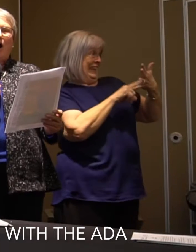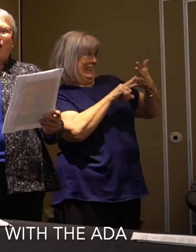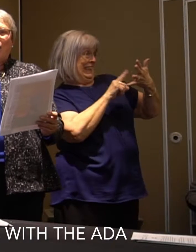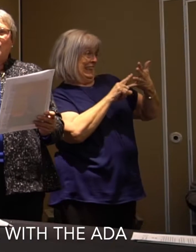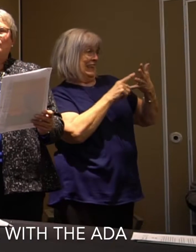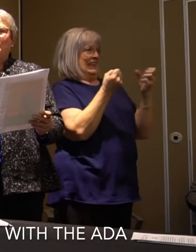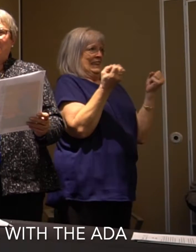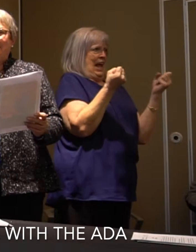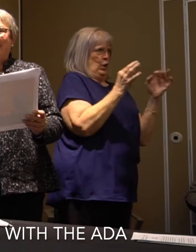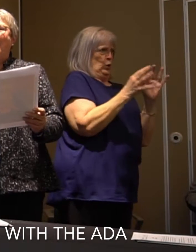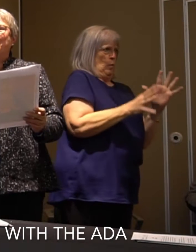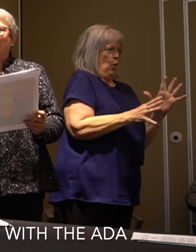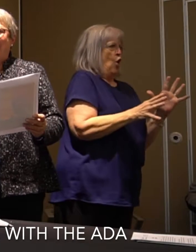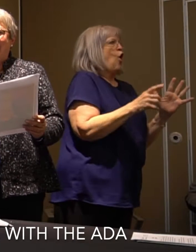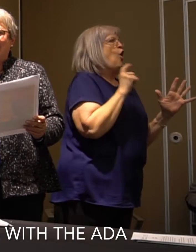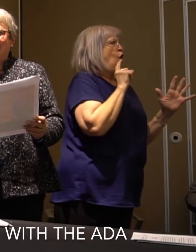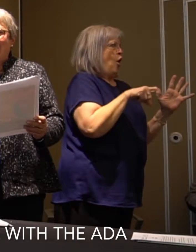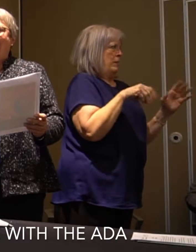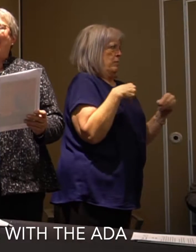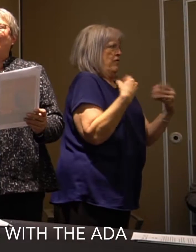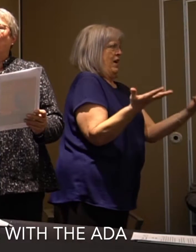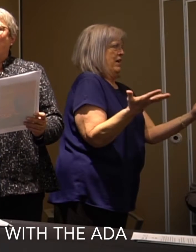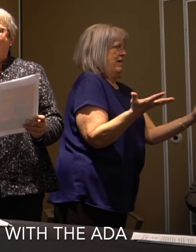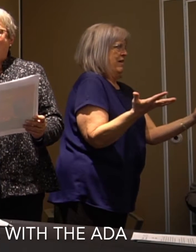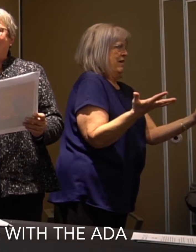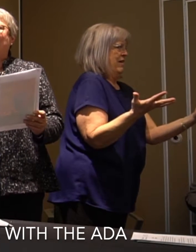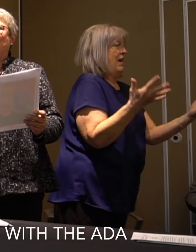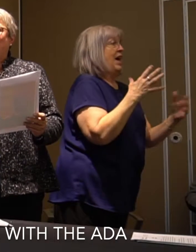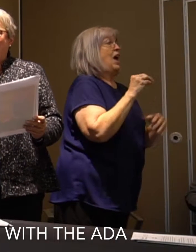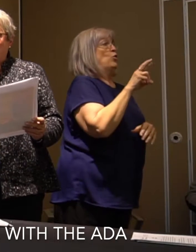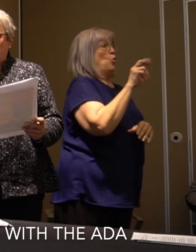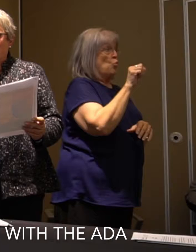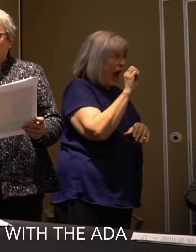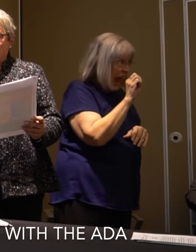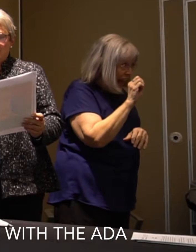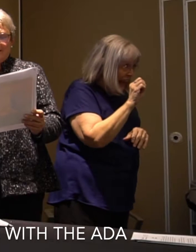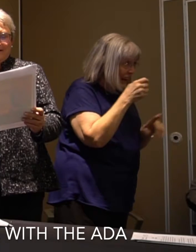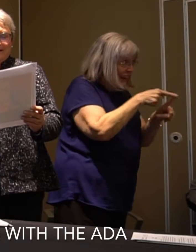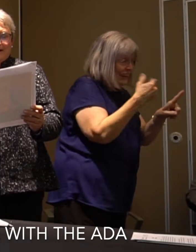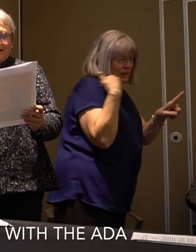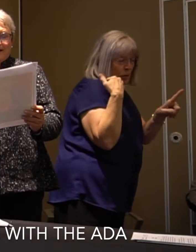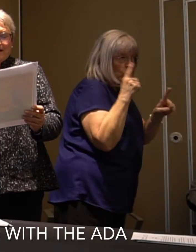interpreters are to be provided, and the RAY is to pay for it.